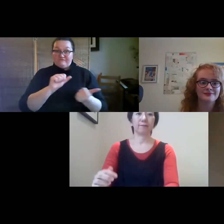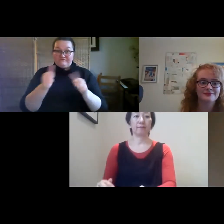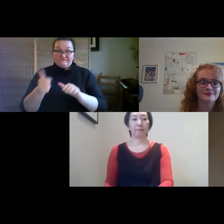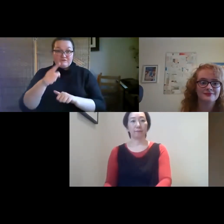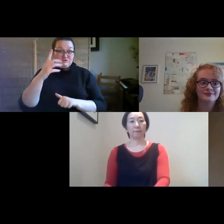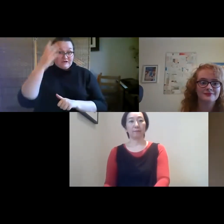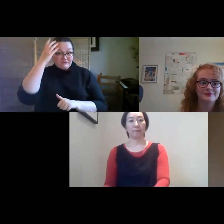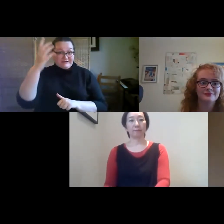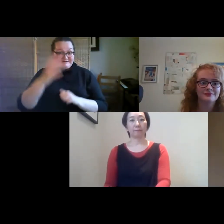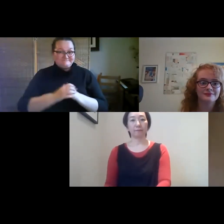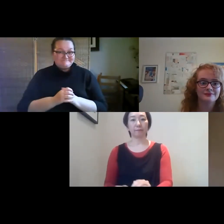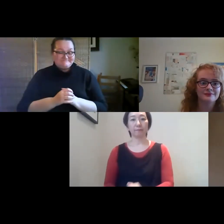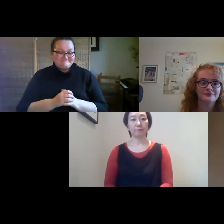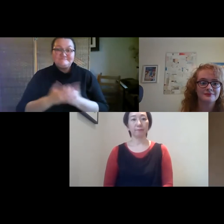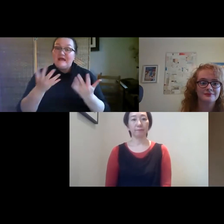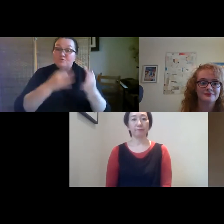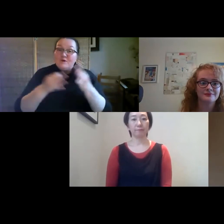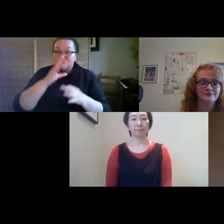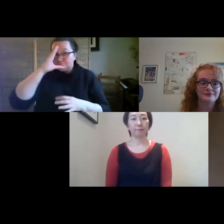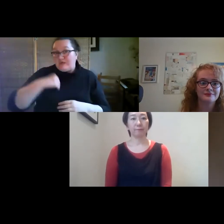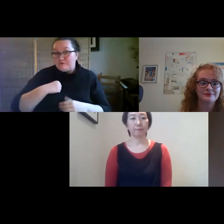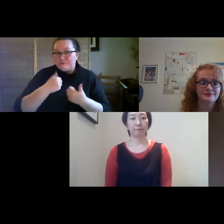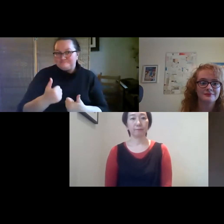any questions, just give us a shout.